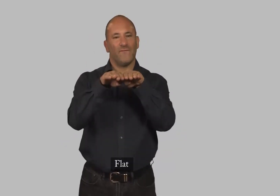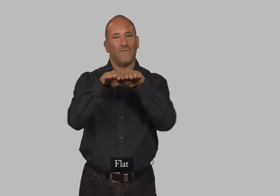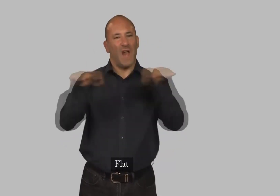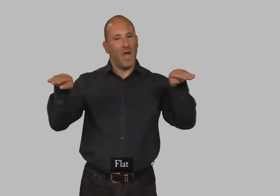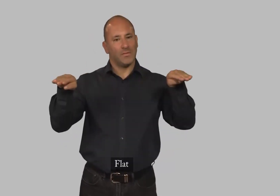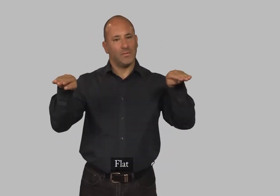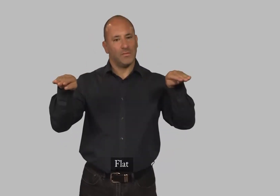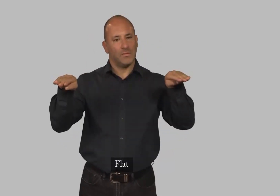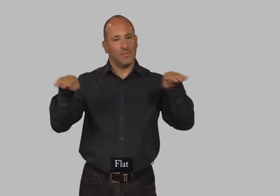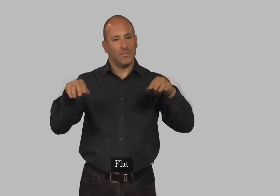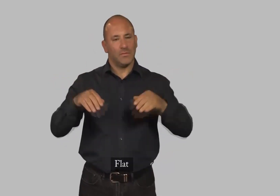Flat.